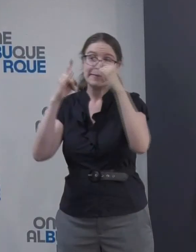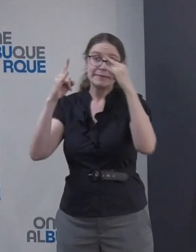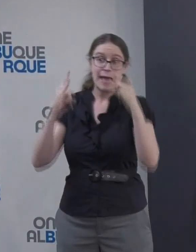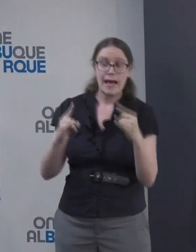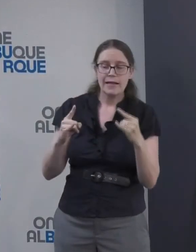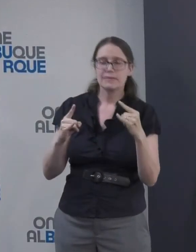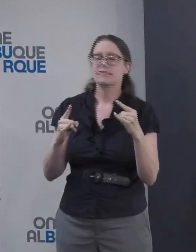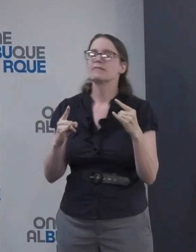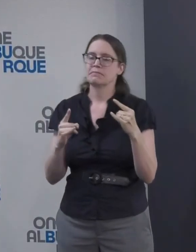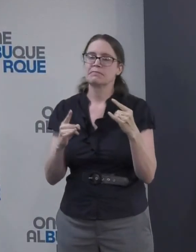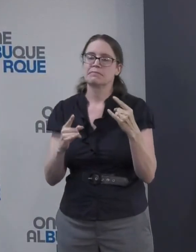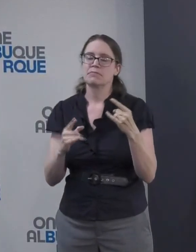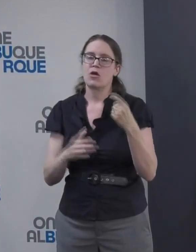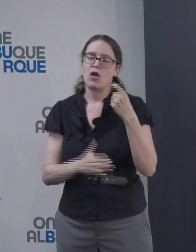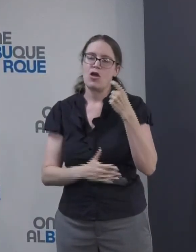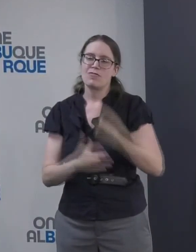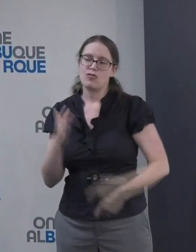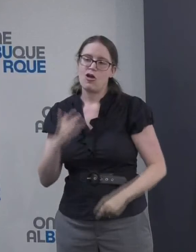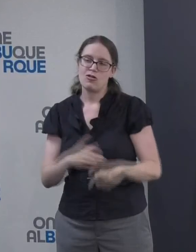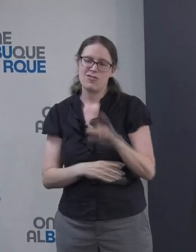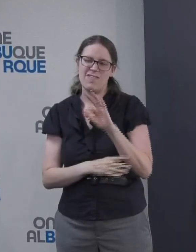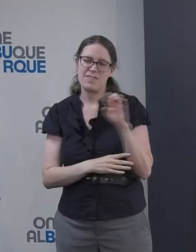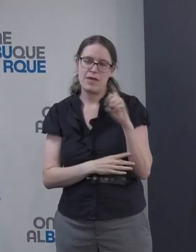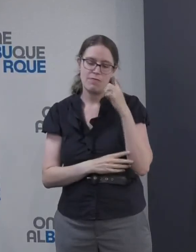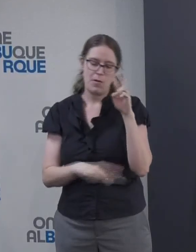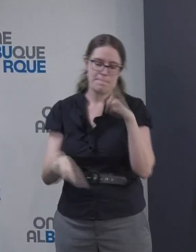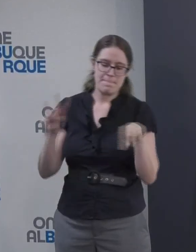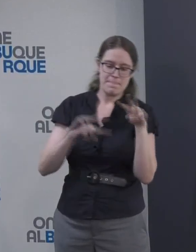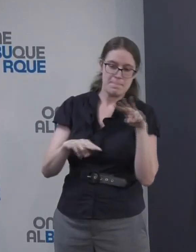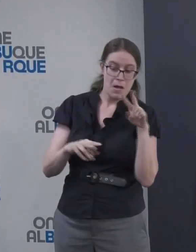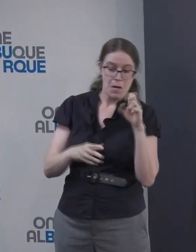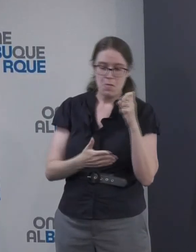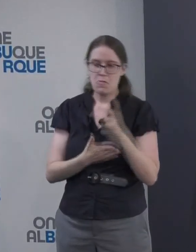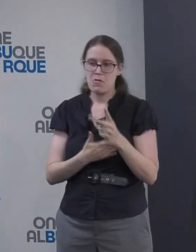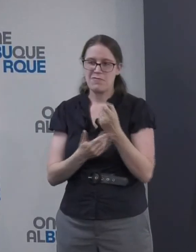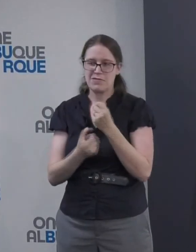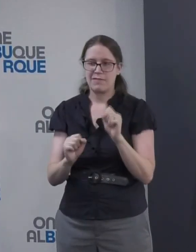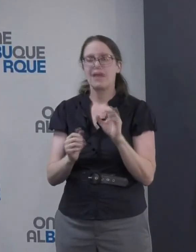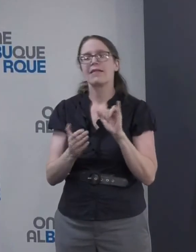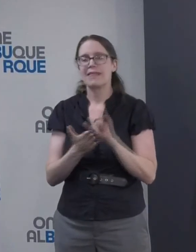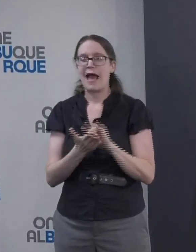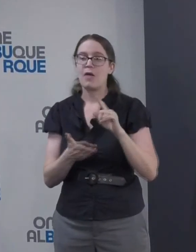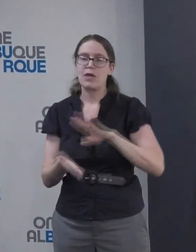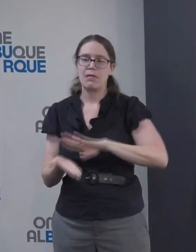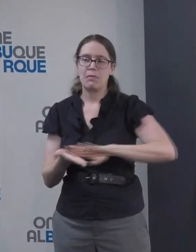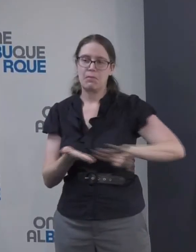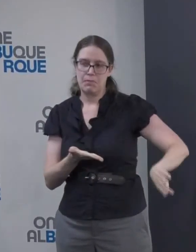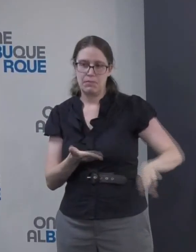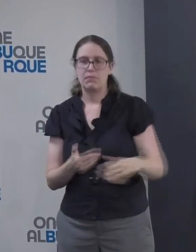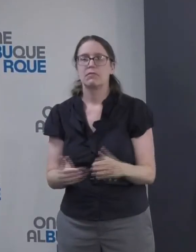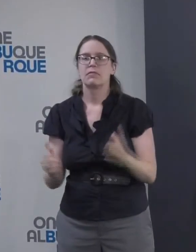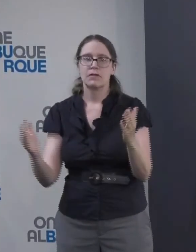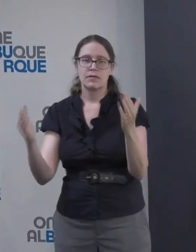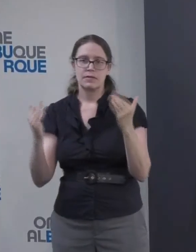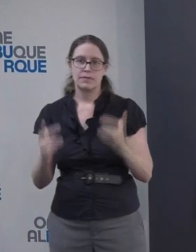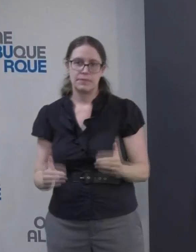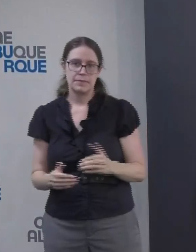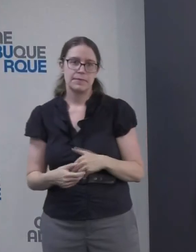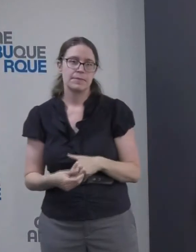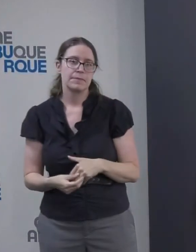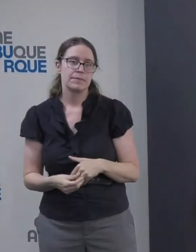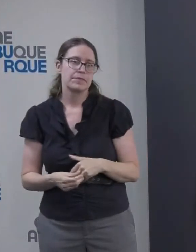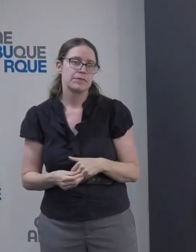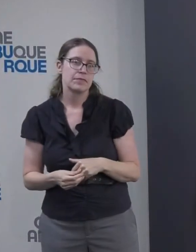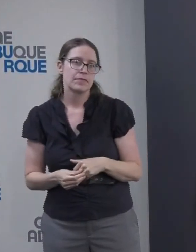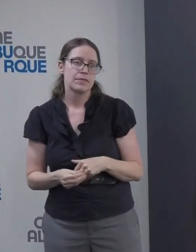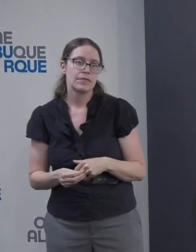so that's the primary fee that we're waiving, and that's how much it costs. Thank you. One other question, not related